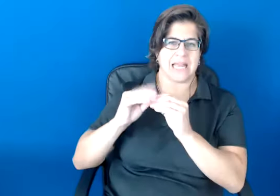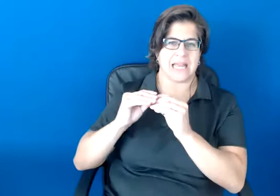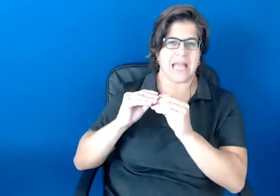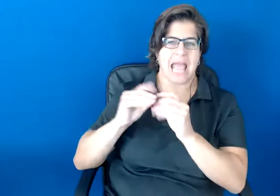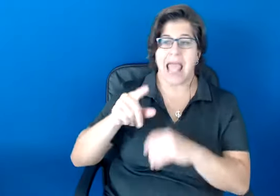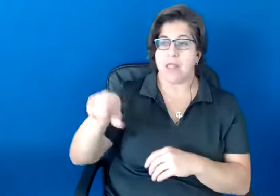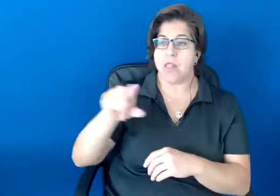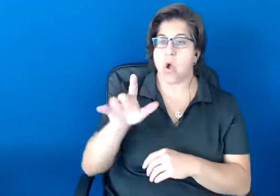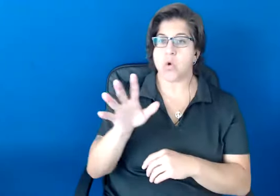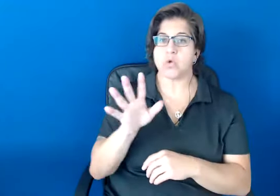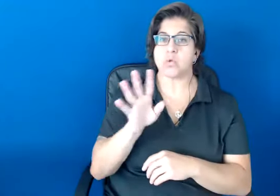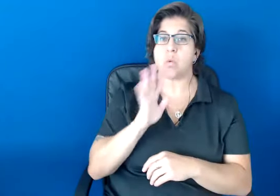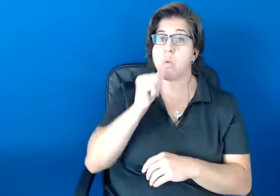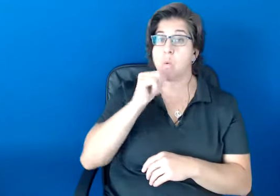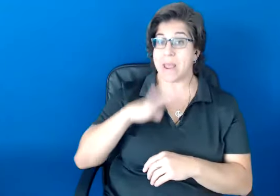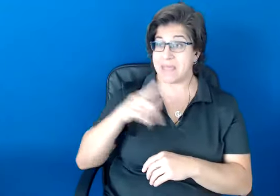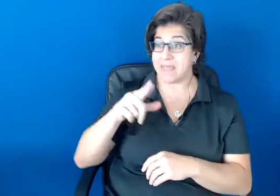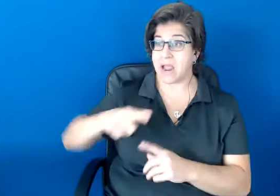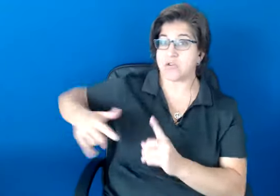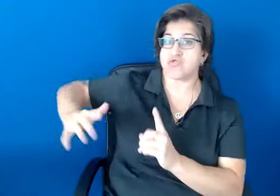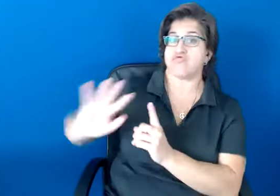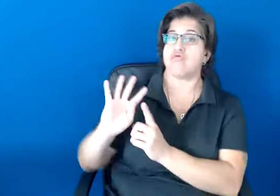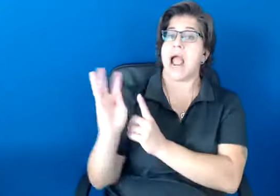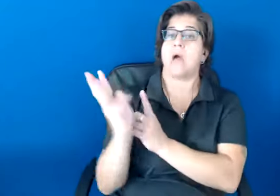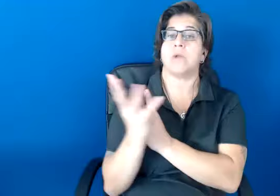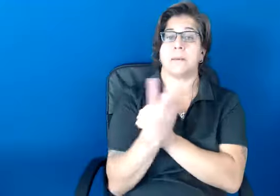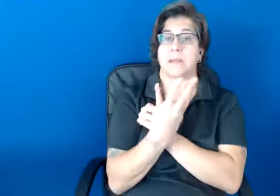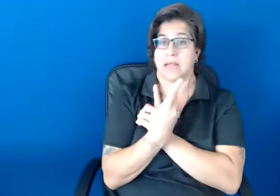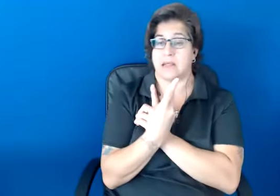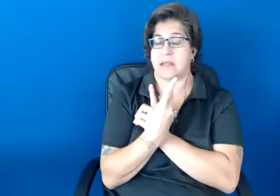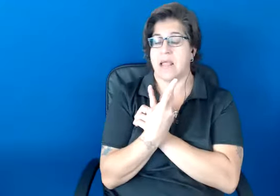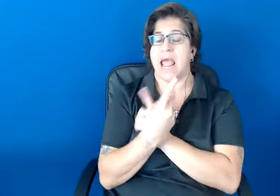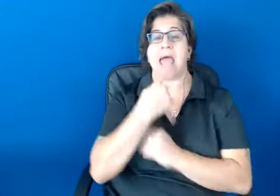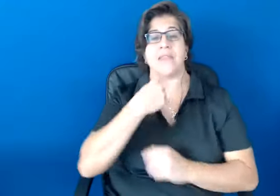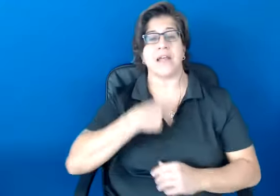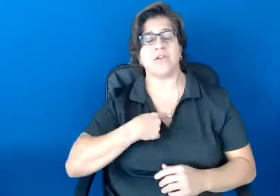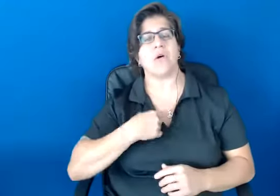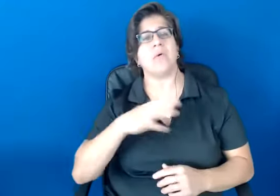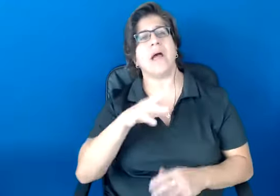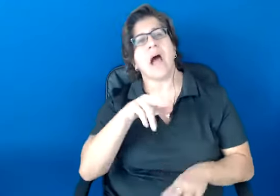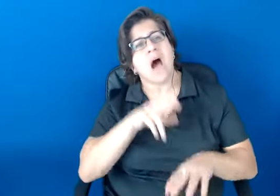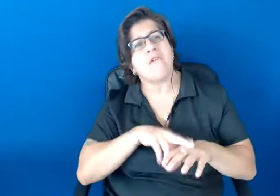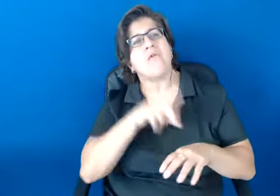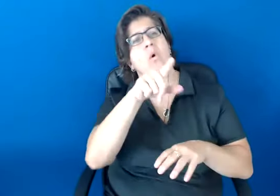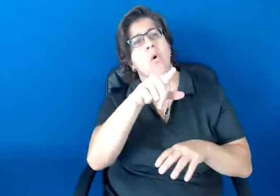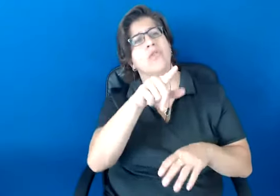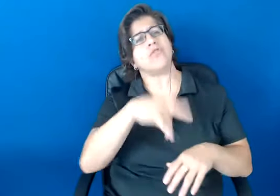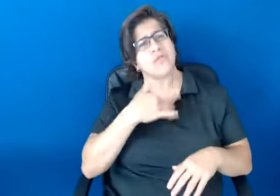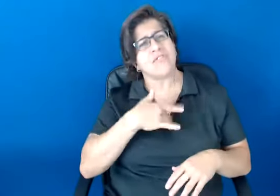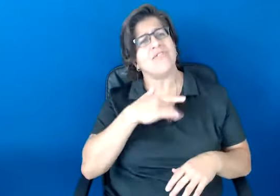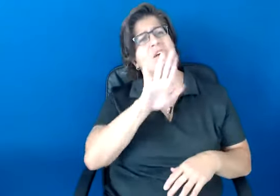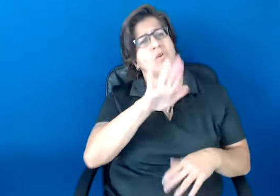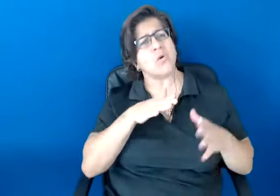women surrounded me in that Al-Anon meeting. And they told me, "Polly, of course you feel the way you feel. You're